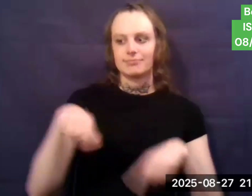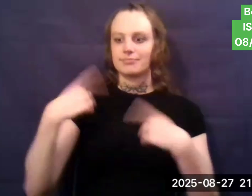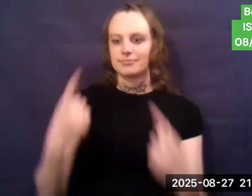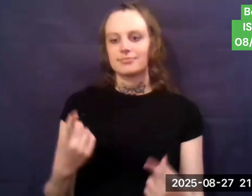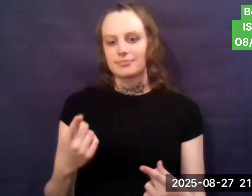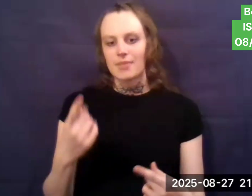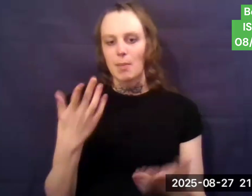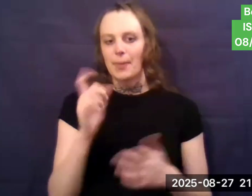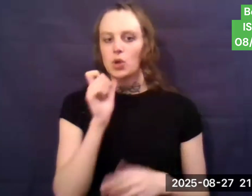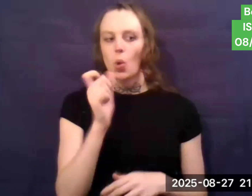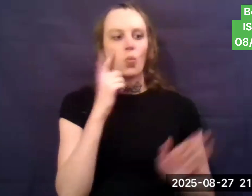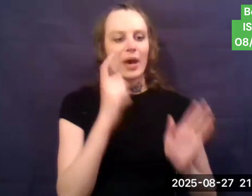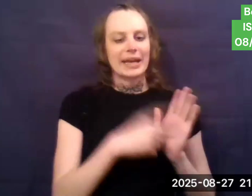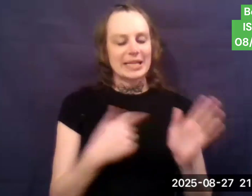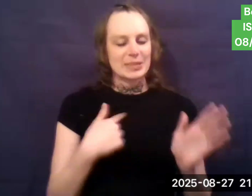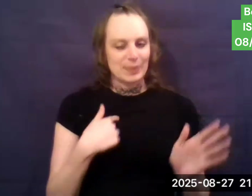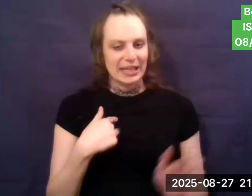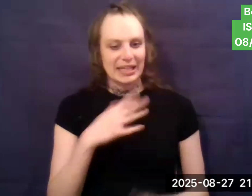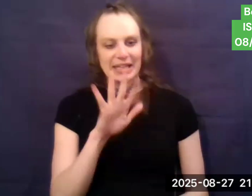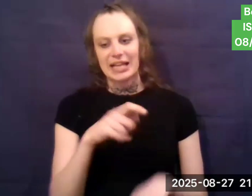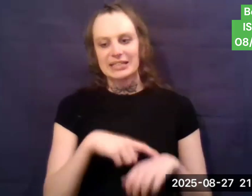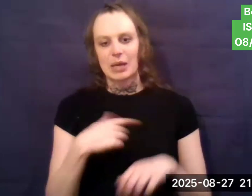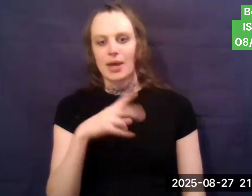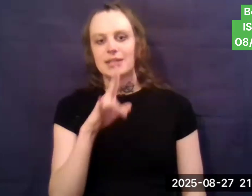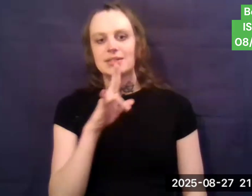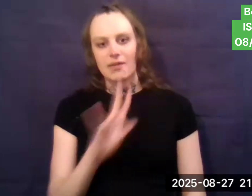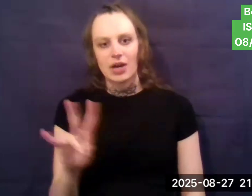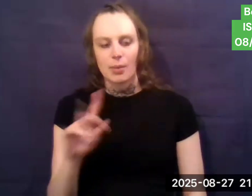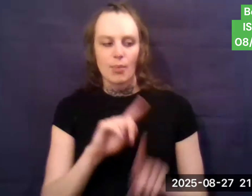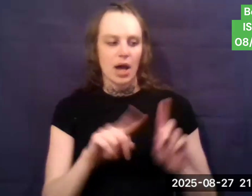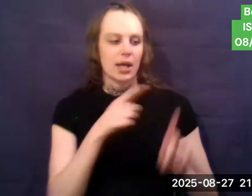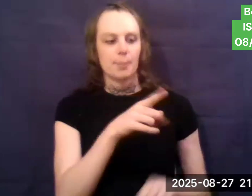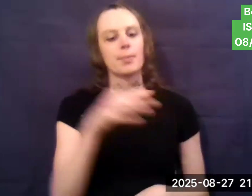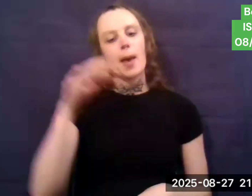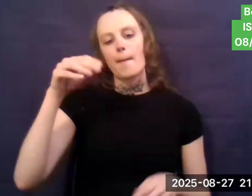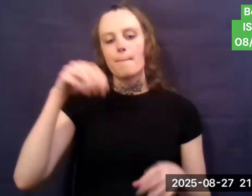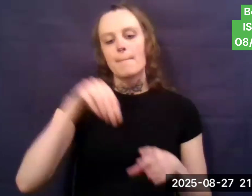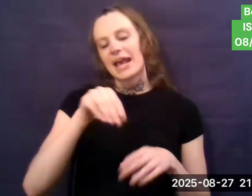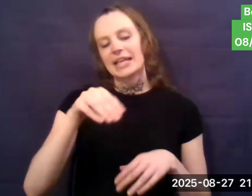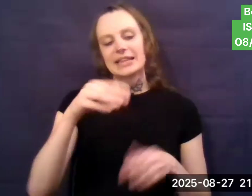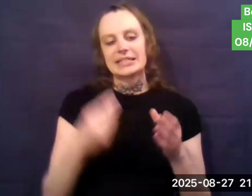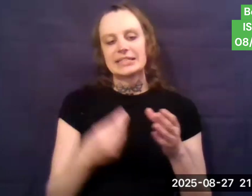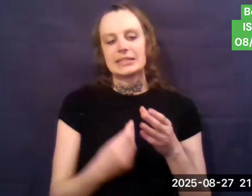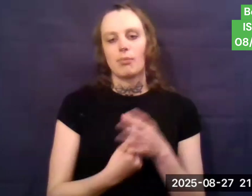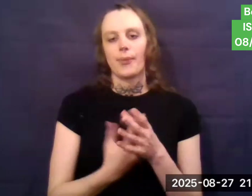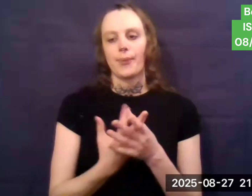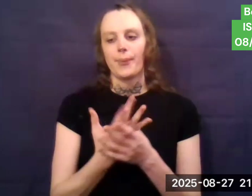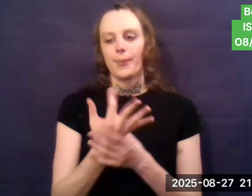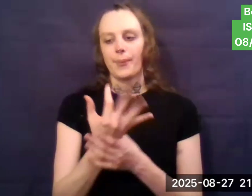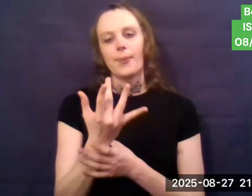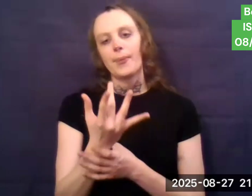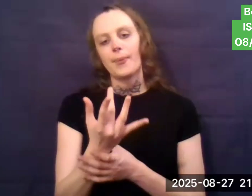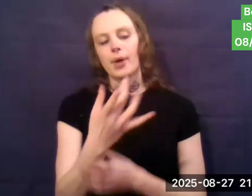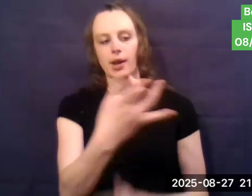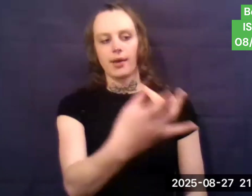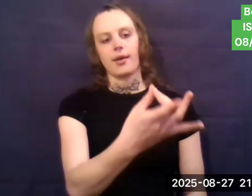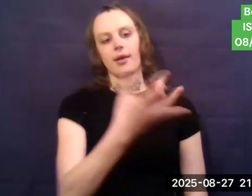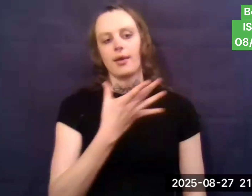are. Like, you planted the seed way back then, and we had no idea. Um, so crazy things like